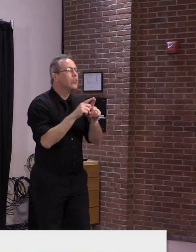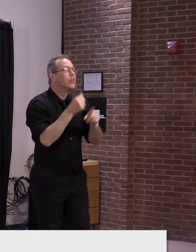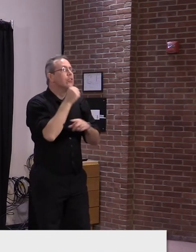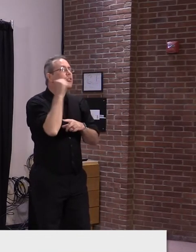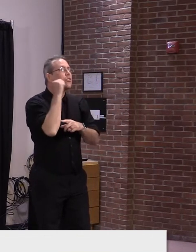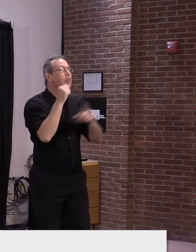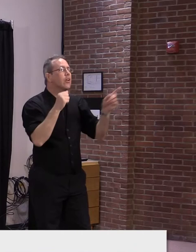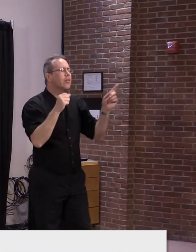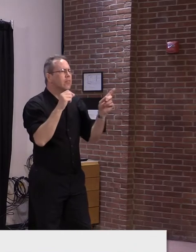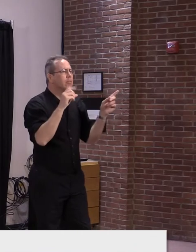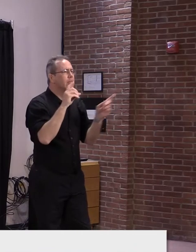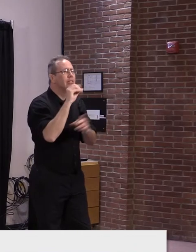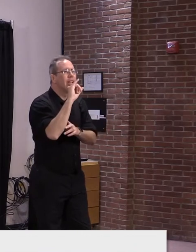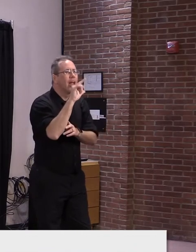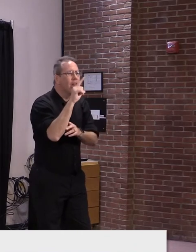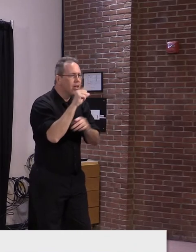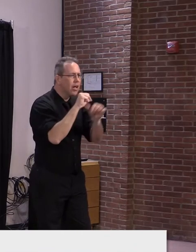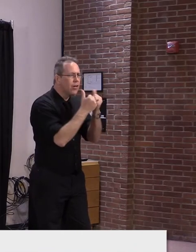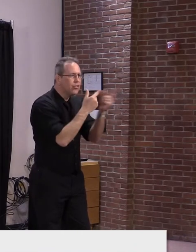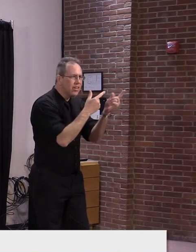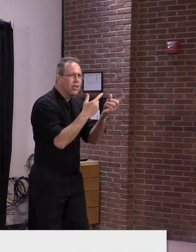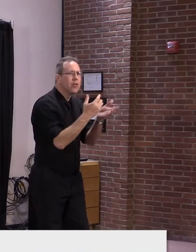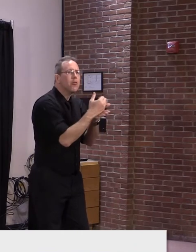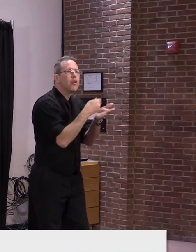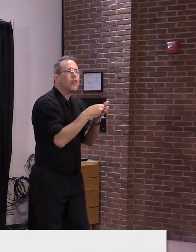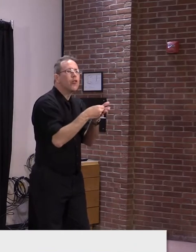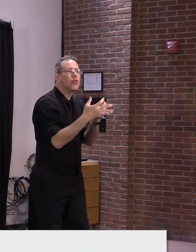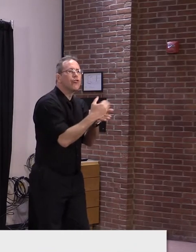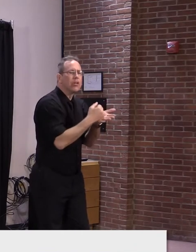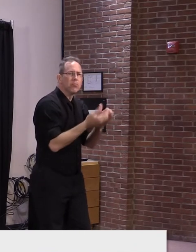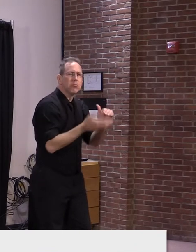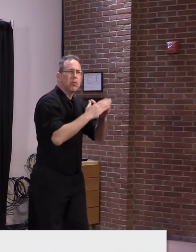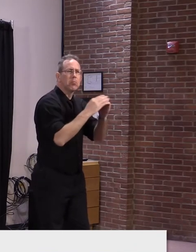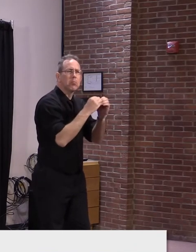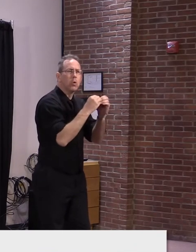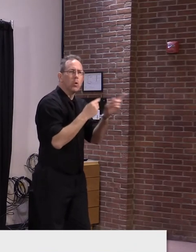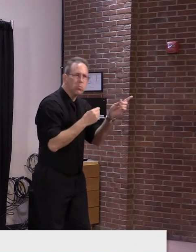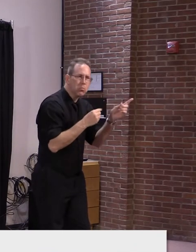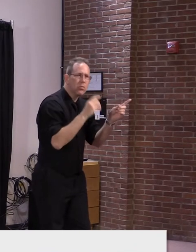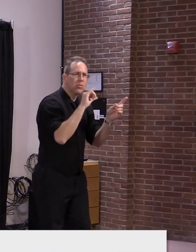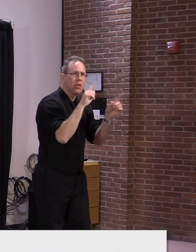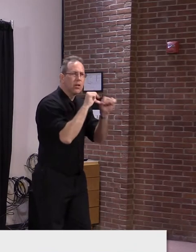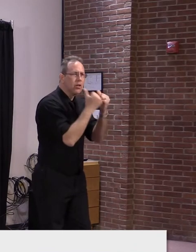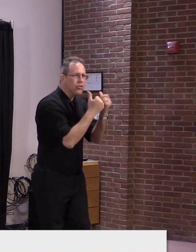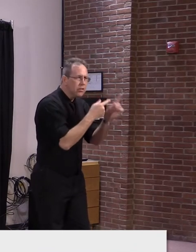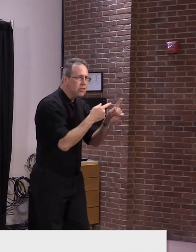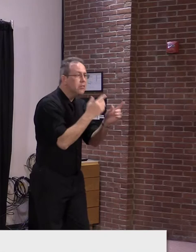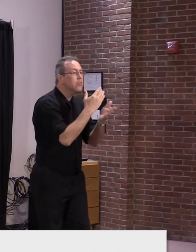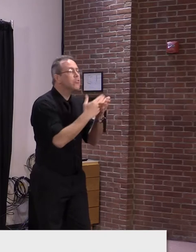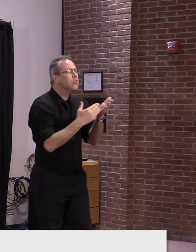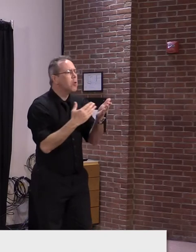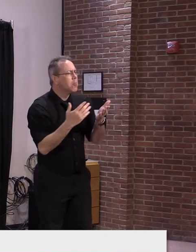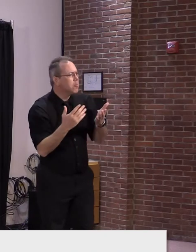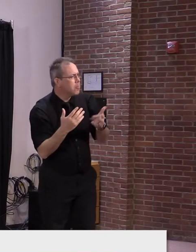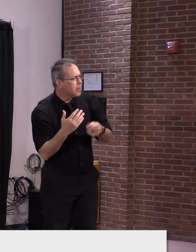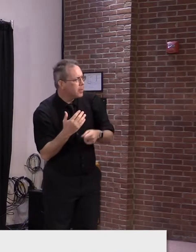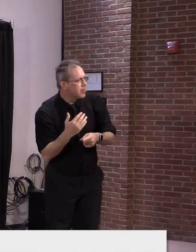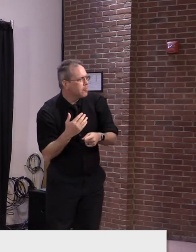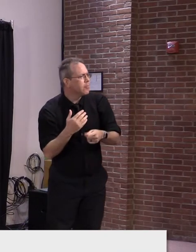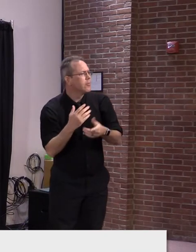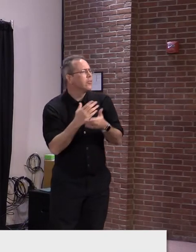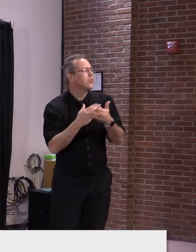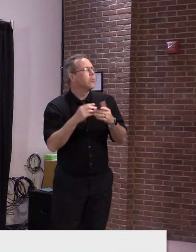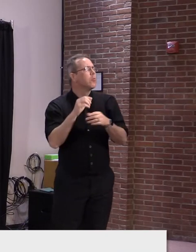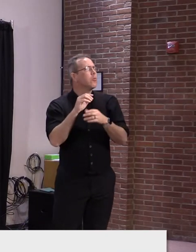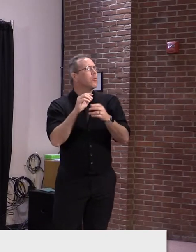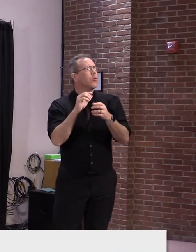minimum wage to $20 an hour, and they're a significant employer here in Vermont at Mount Snow and Okemo and, of course, Stone Mountain.